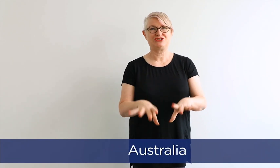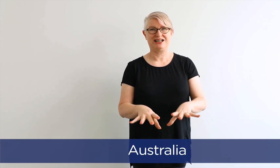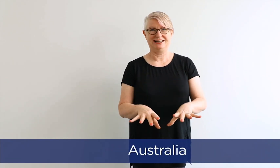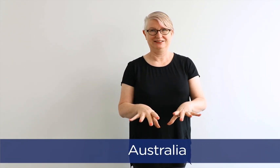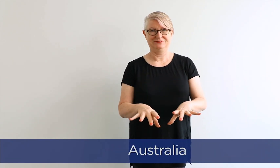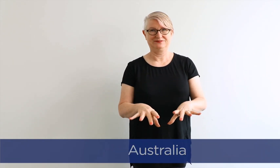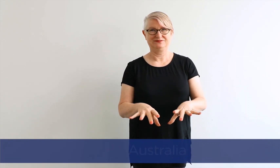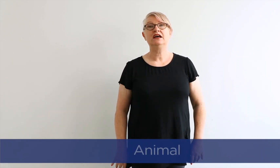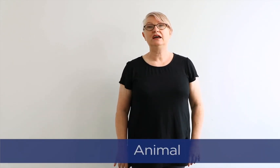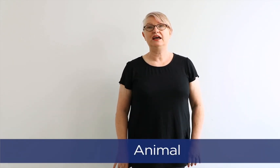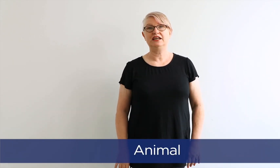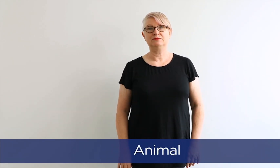Australia. Animal.